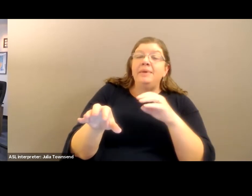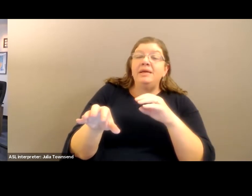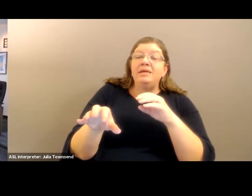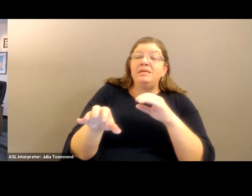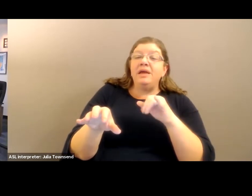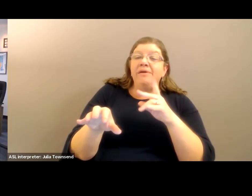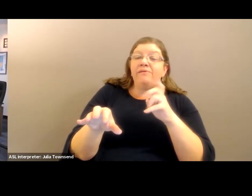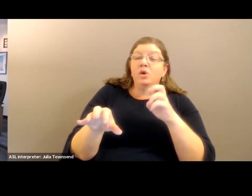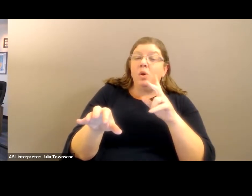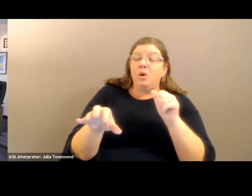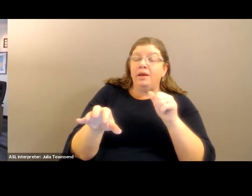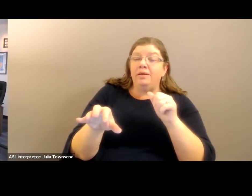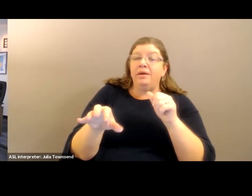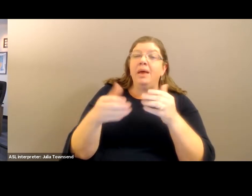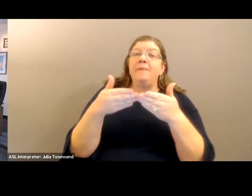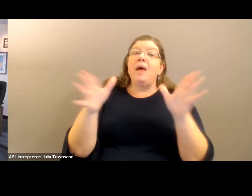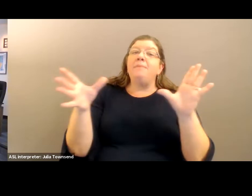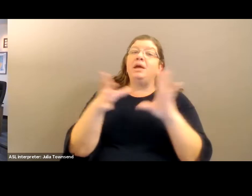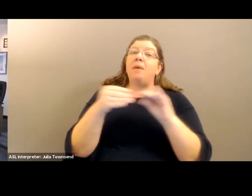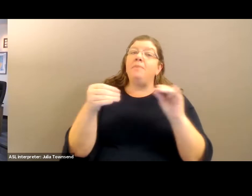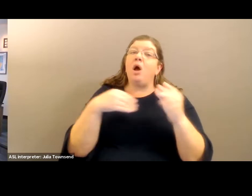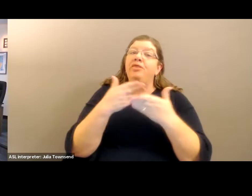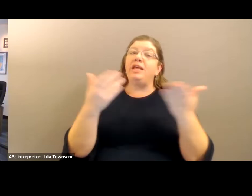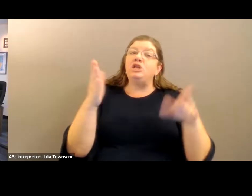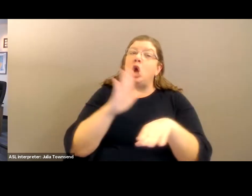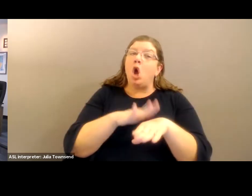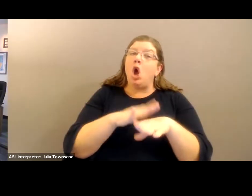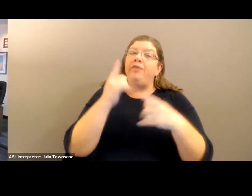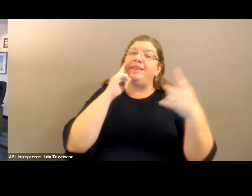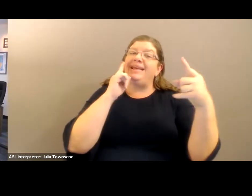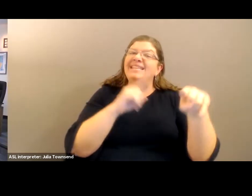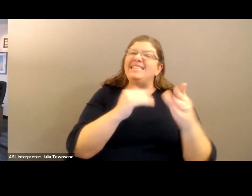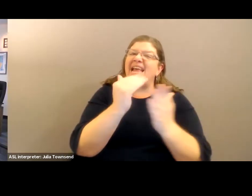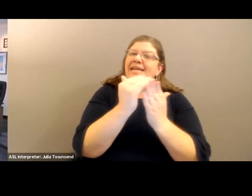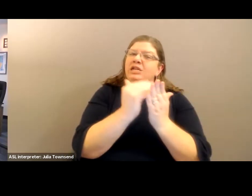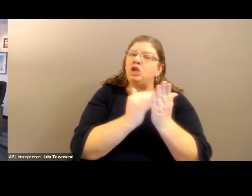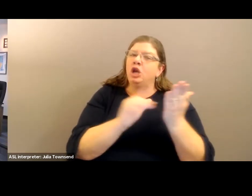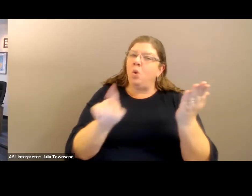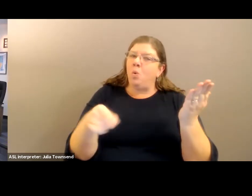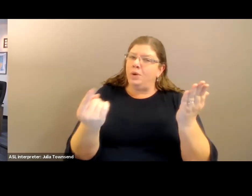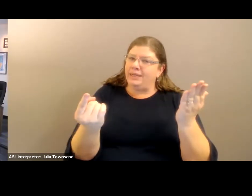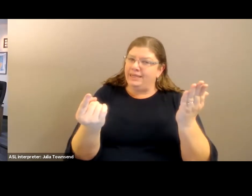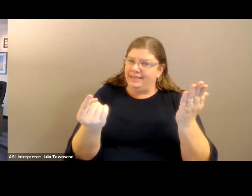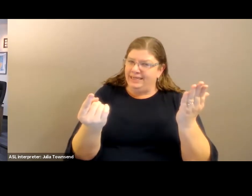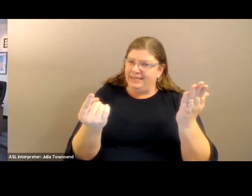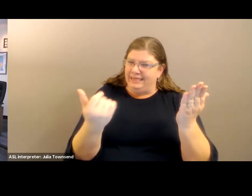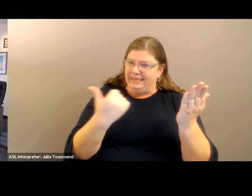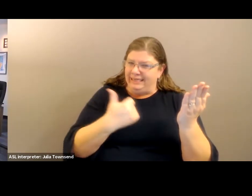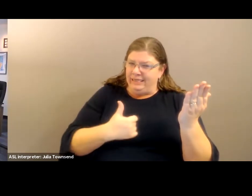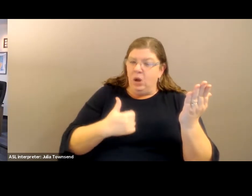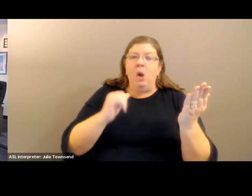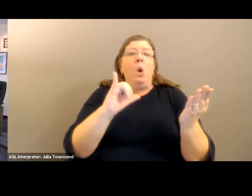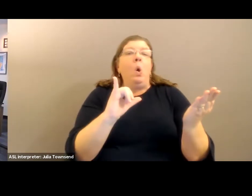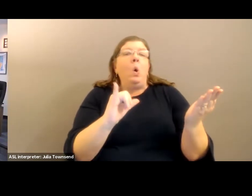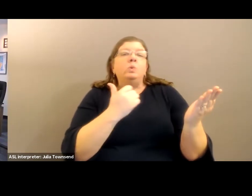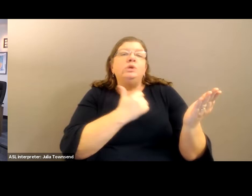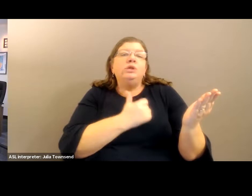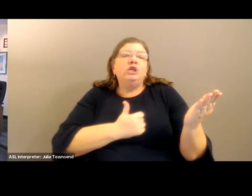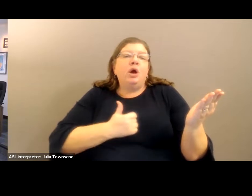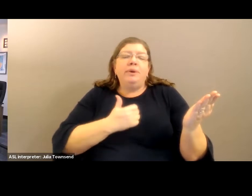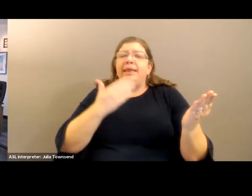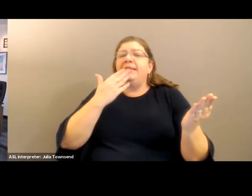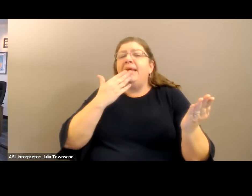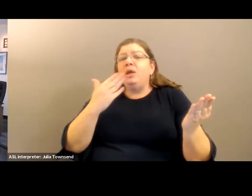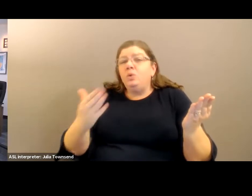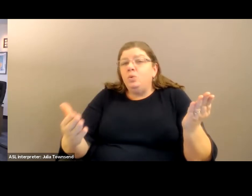important. this is public comment on consent agenda items only. Yeah. Oh, I'm sorry. Thank